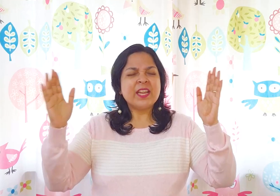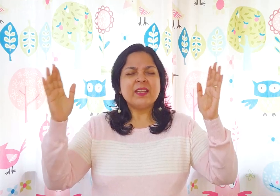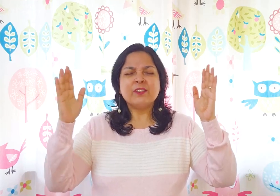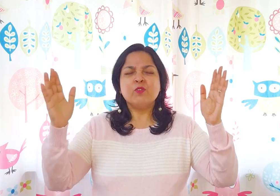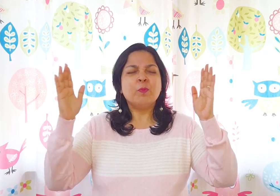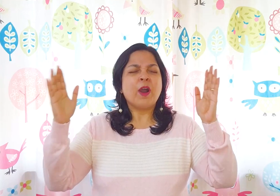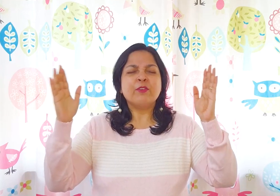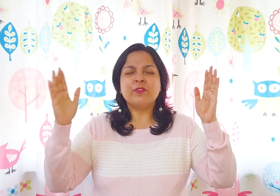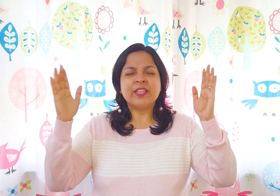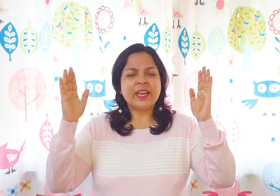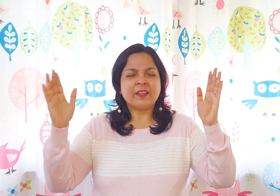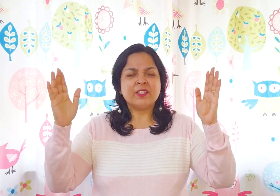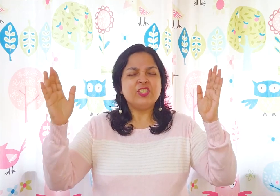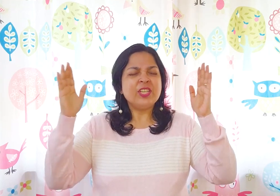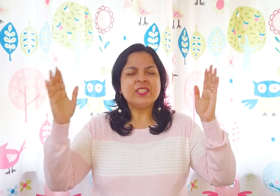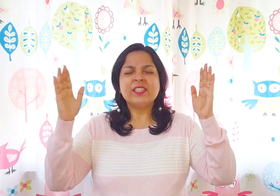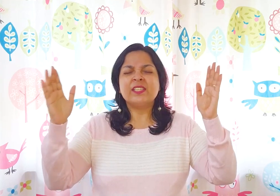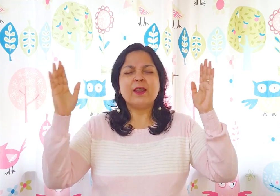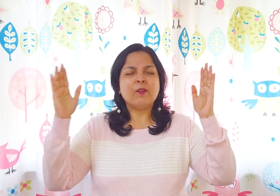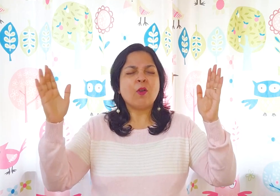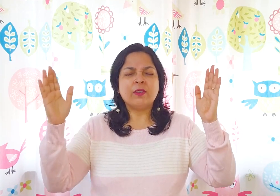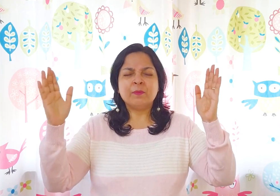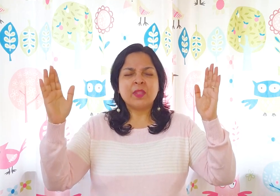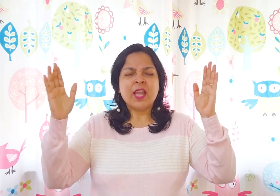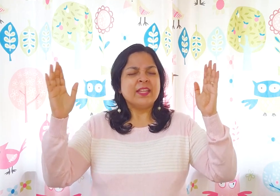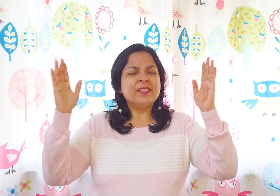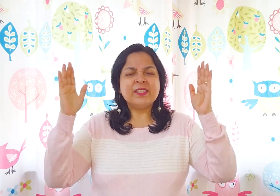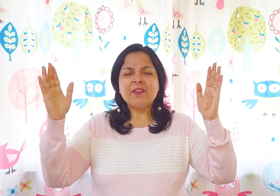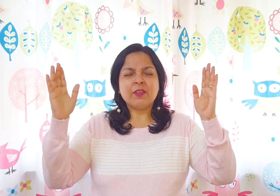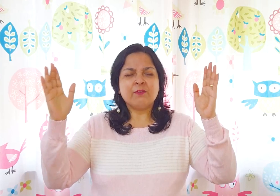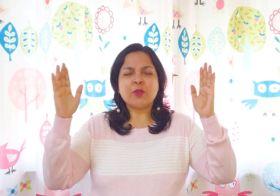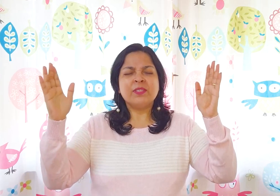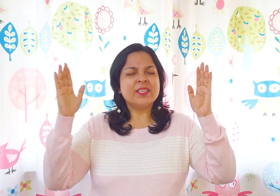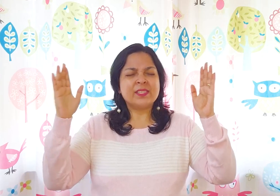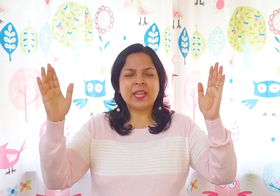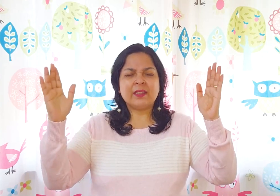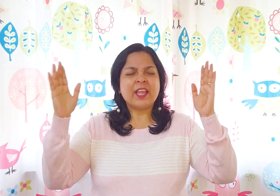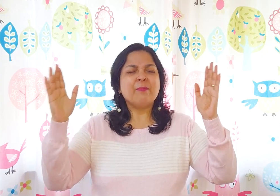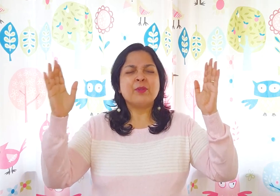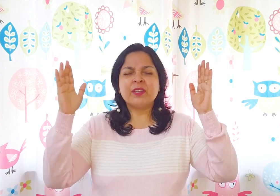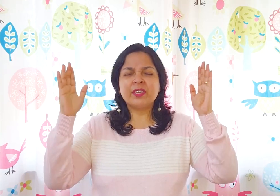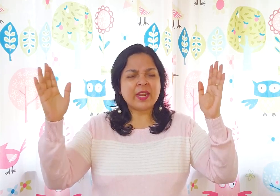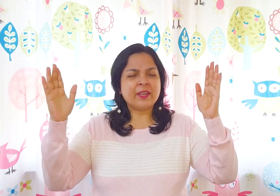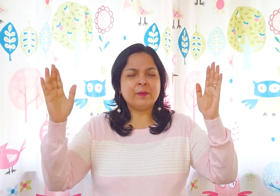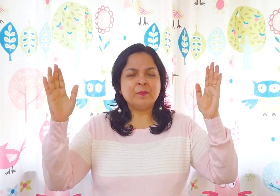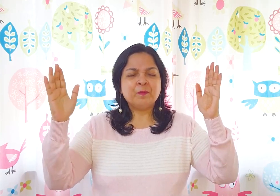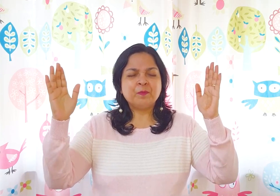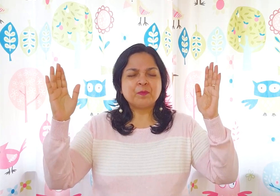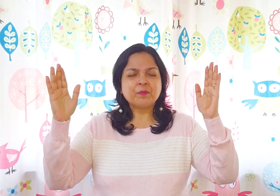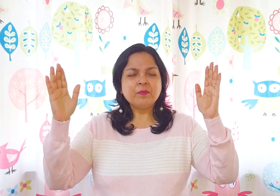that Satan has no power over their lives. Jesus is their Lord and Savior from this day. They are